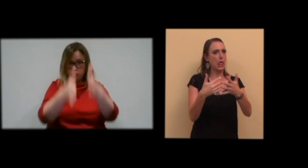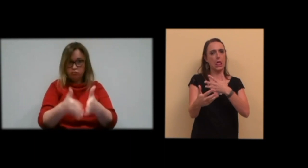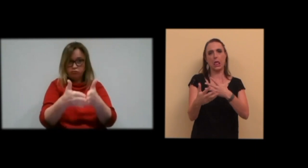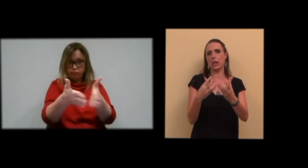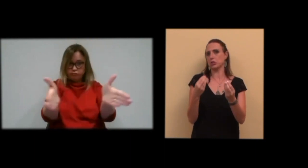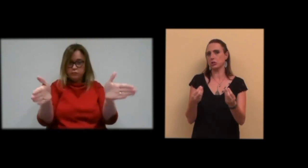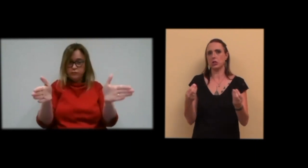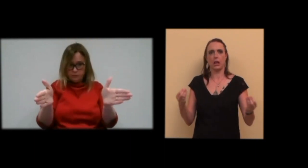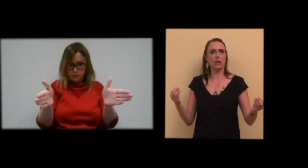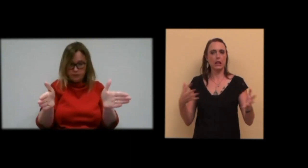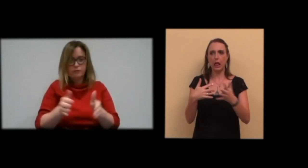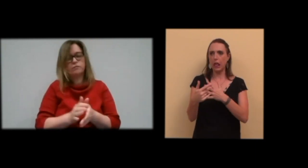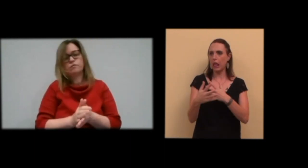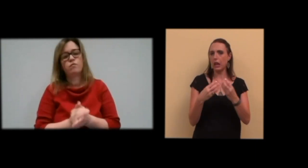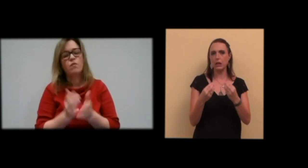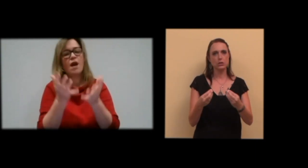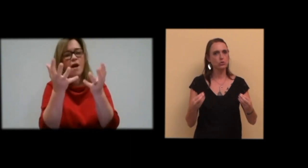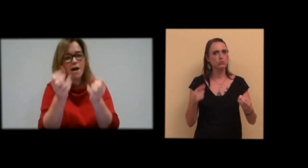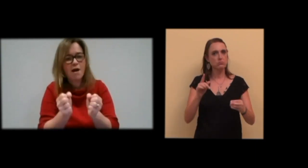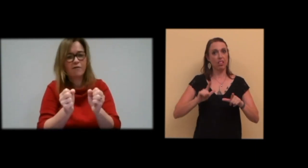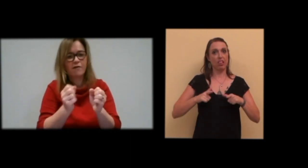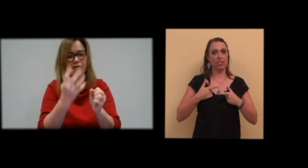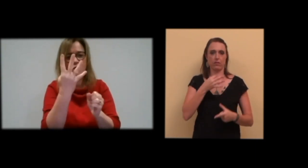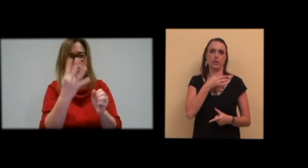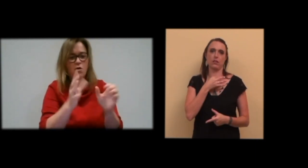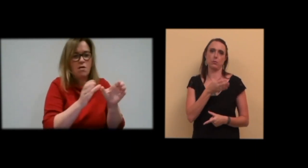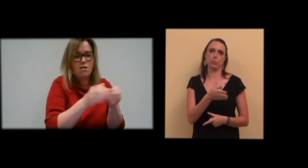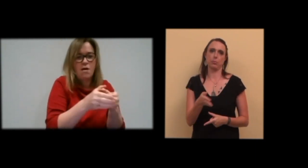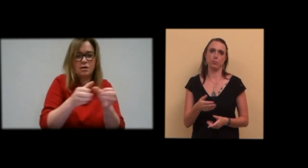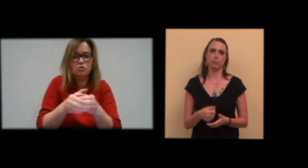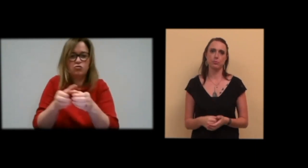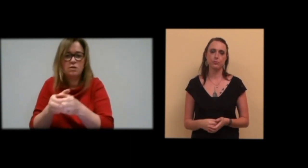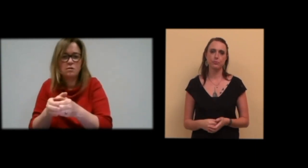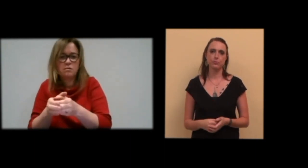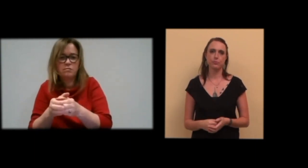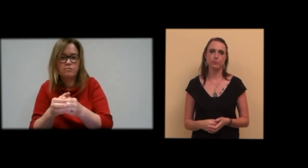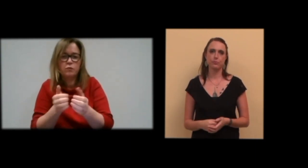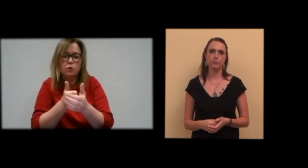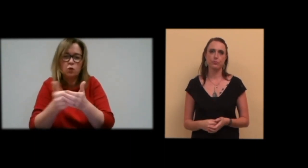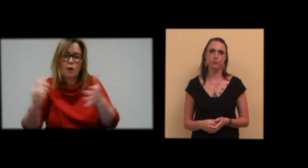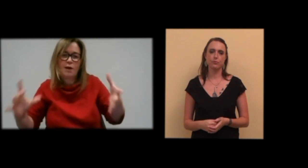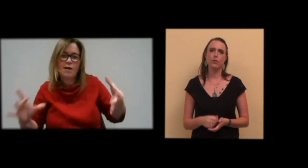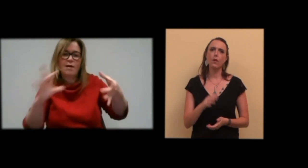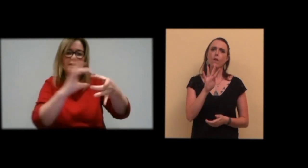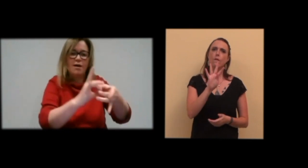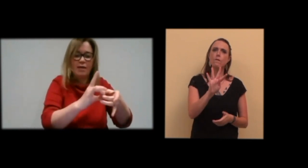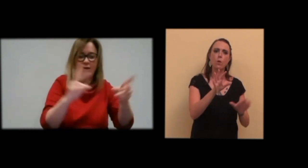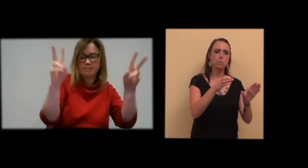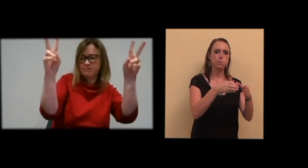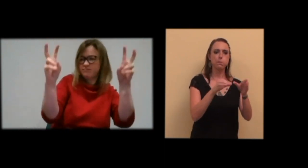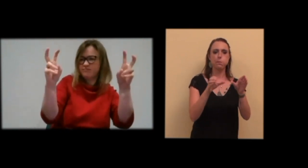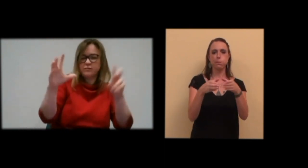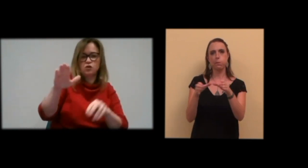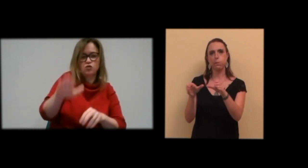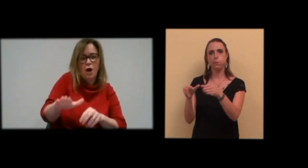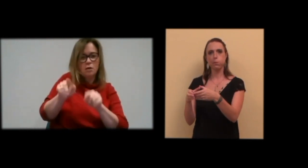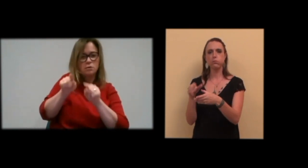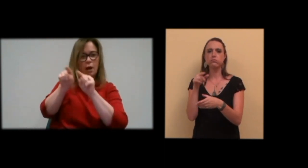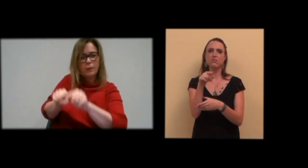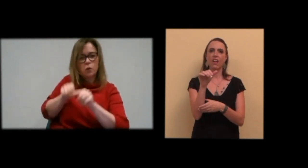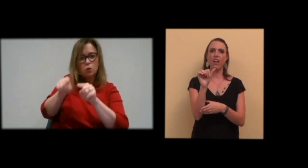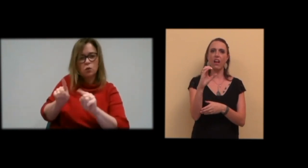protected children, and that can be any child at all living in the UK. There are